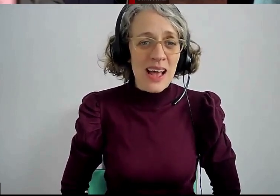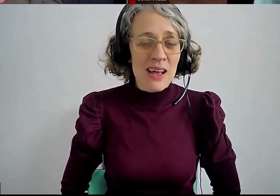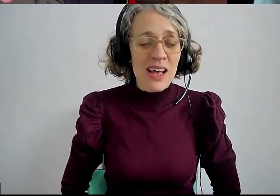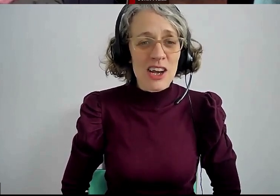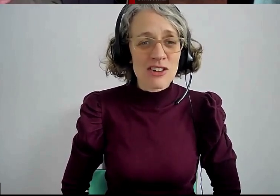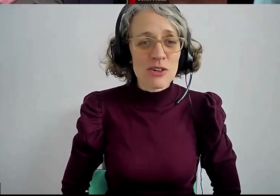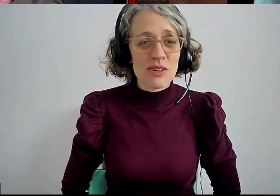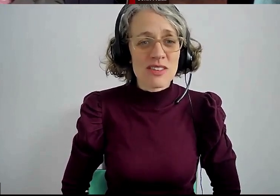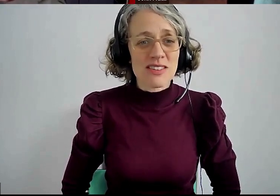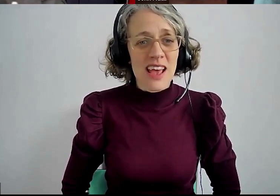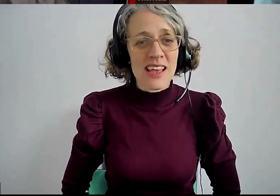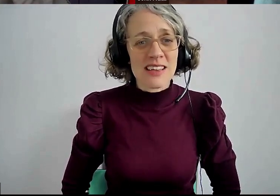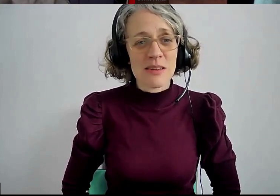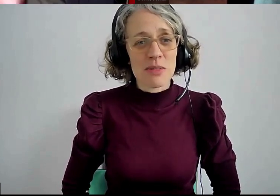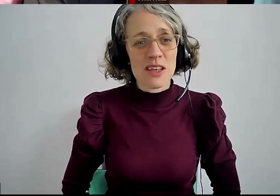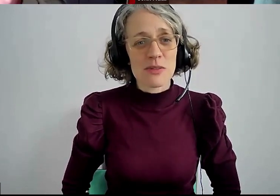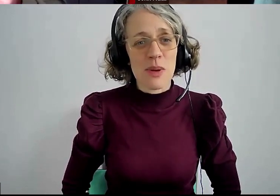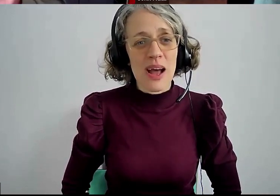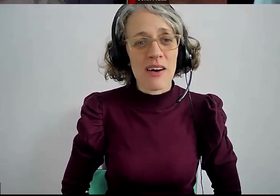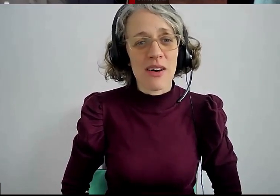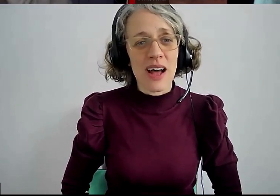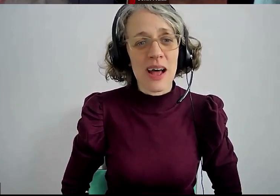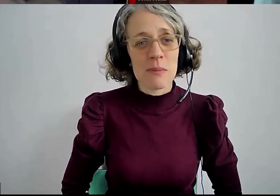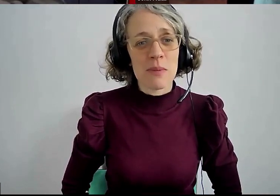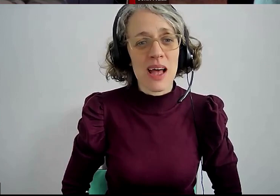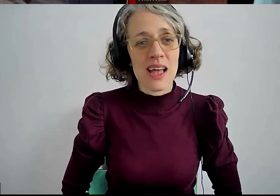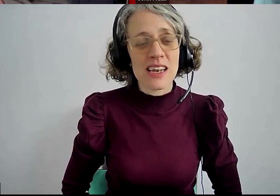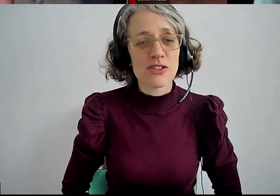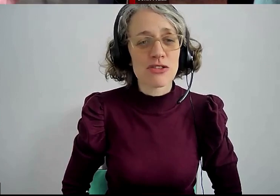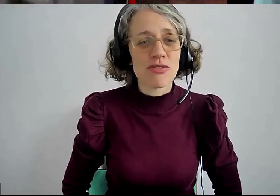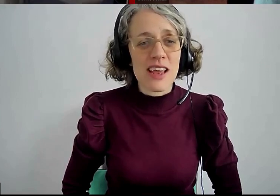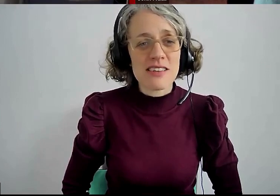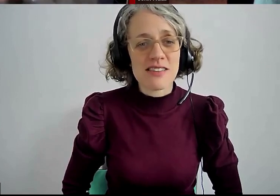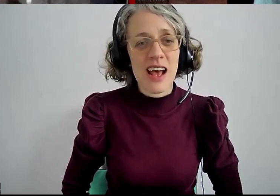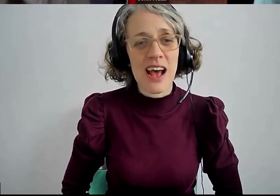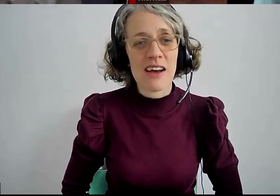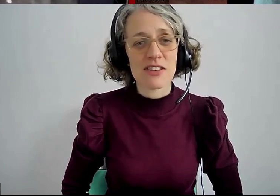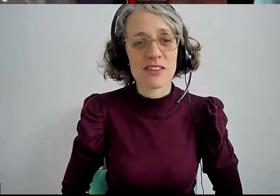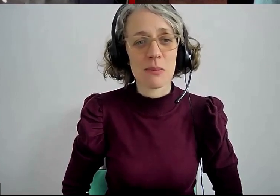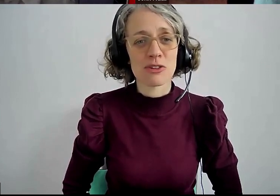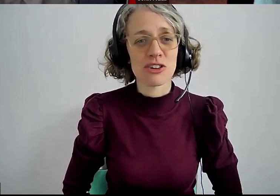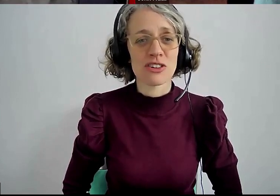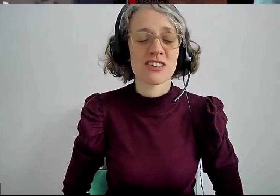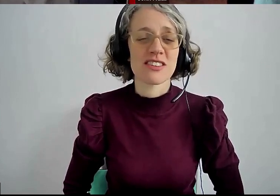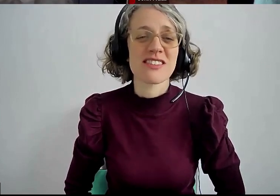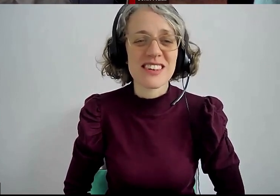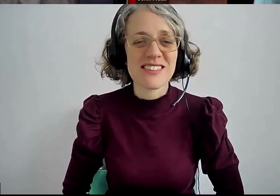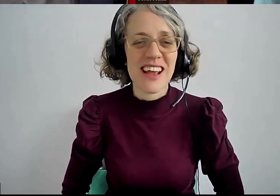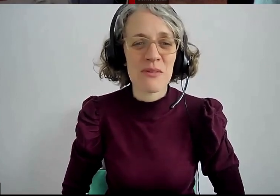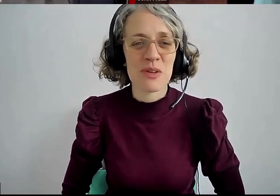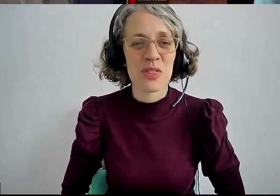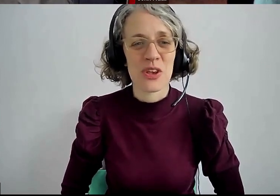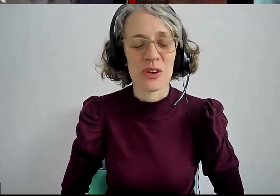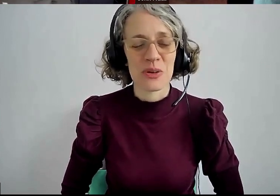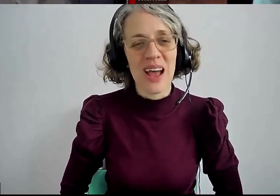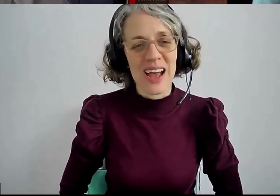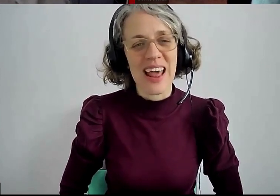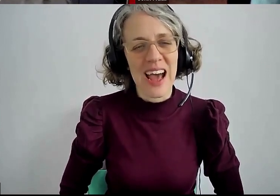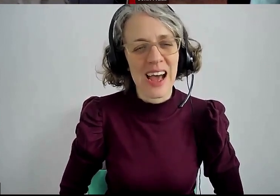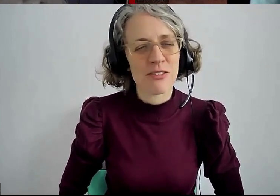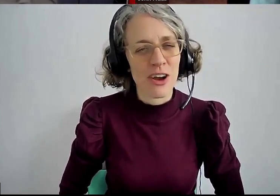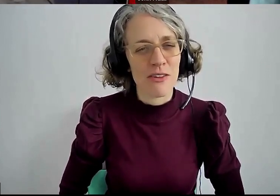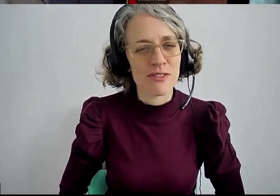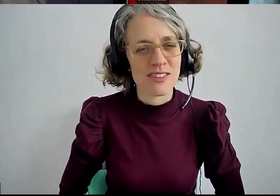And I do want to say something as well, and it's great to have this opportunity to sit down with you